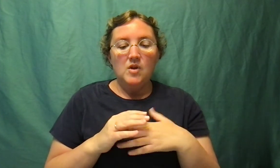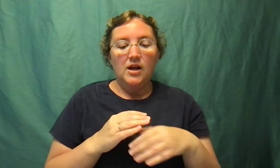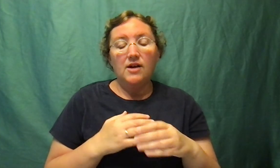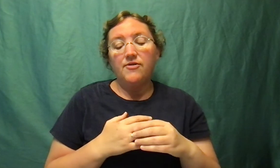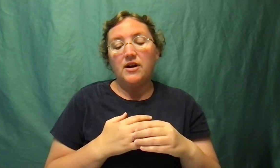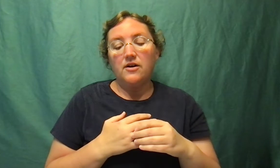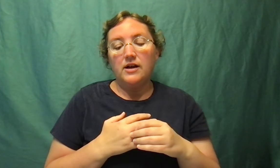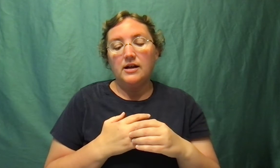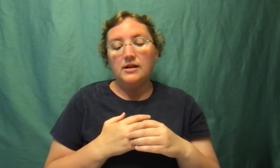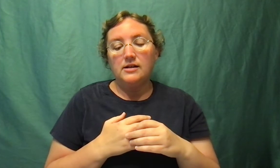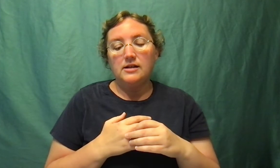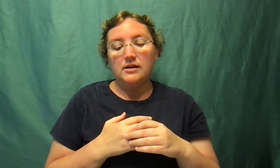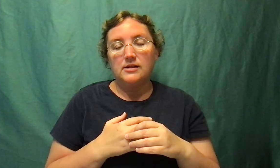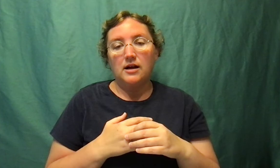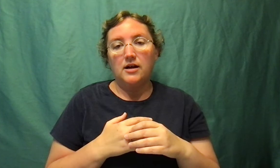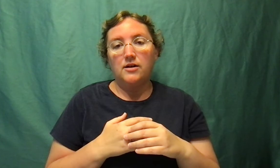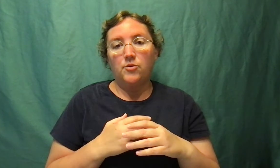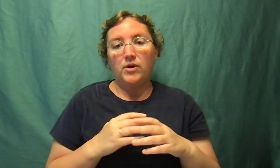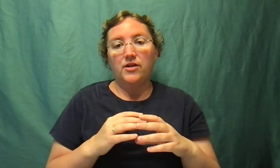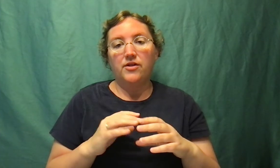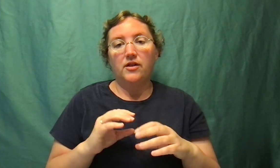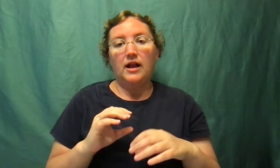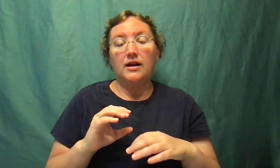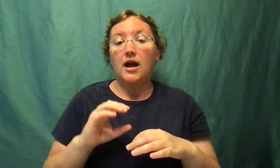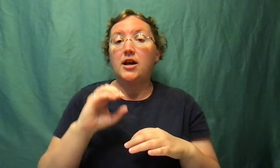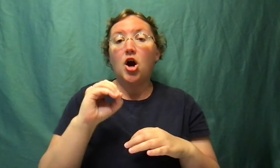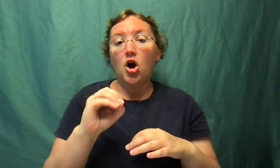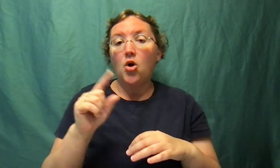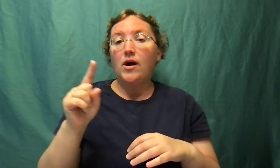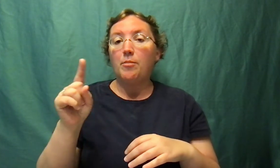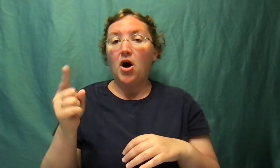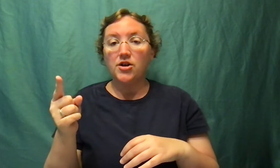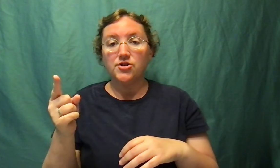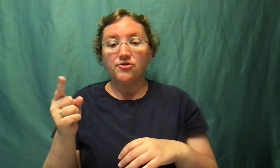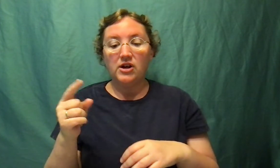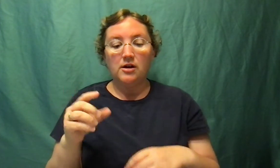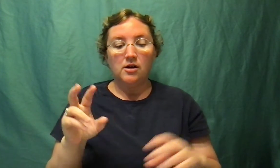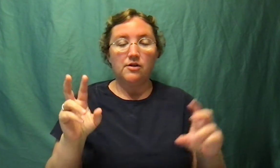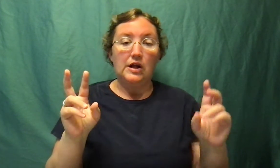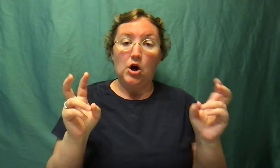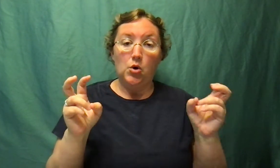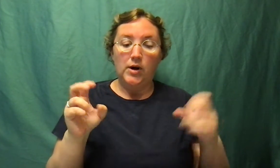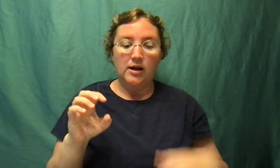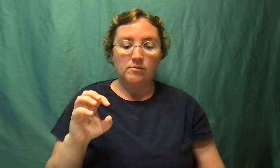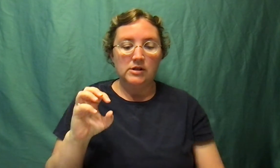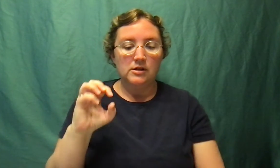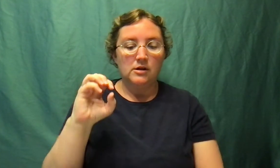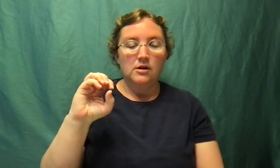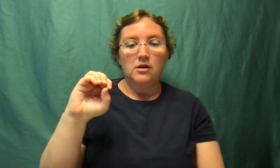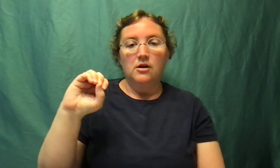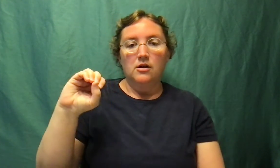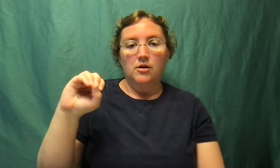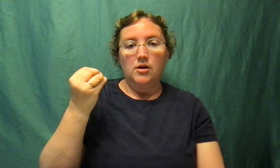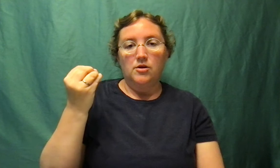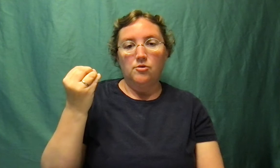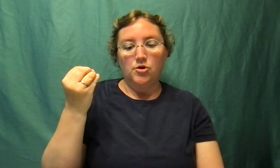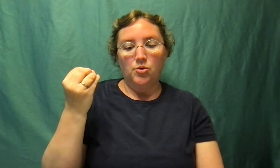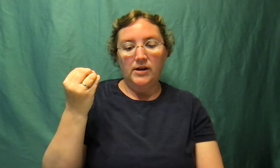If there is a sign with like an O, an apostrophe, the O names, you twist